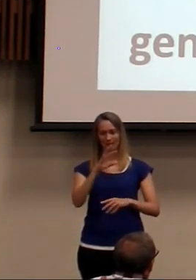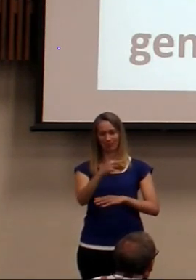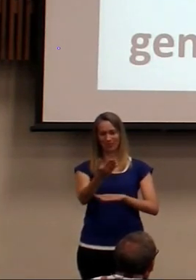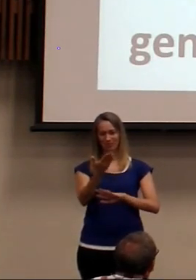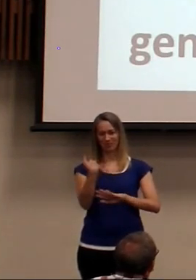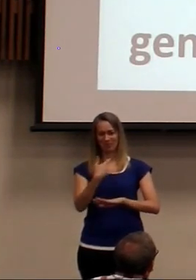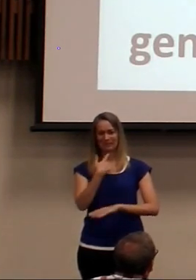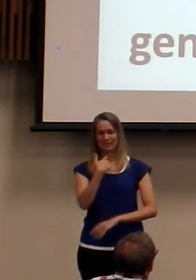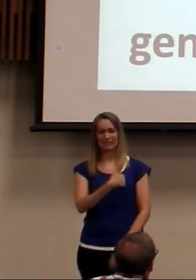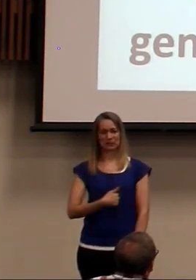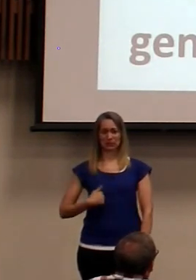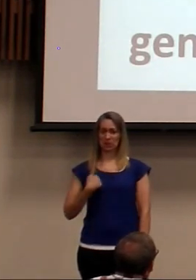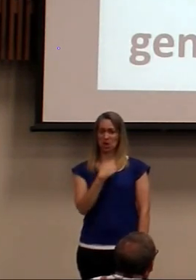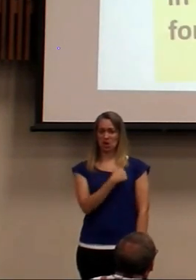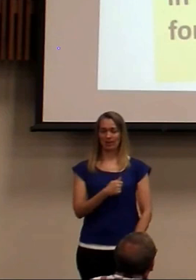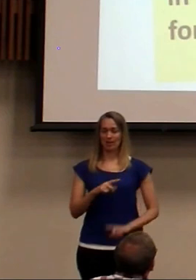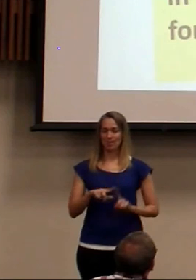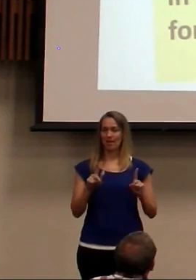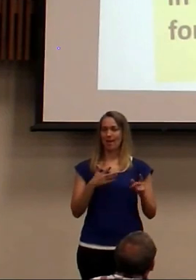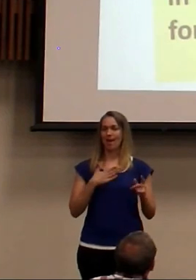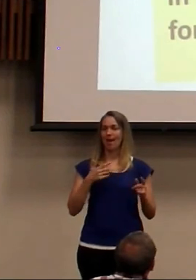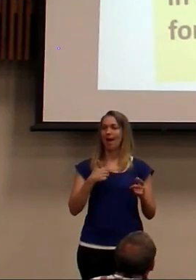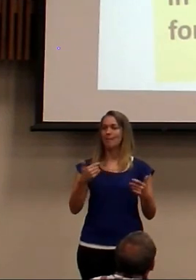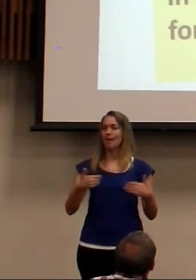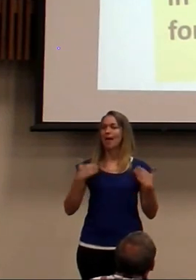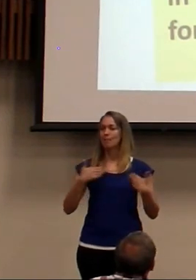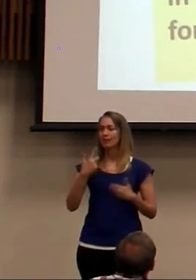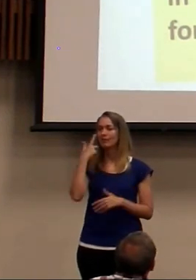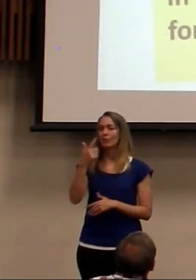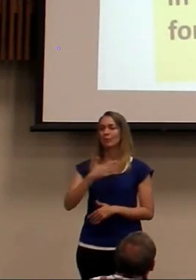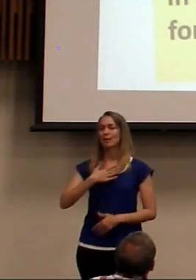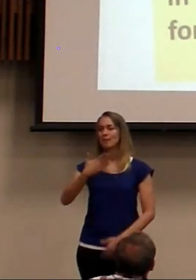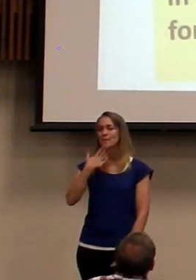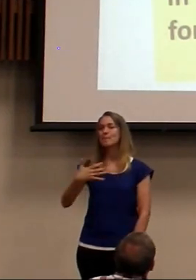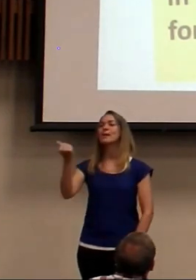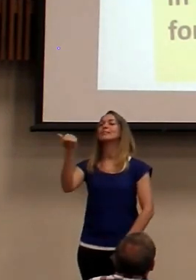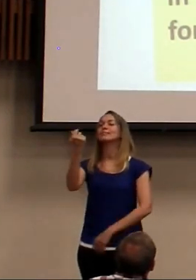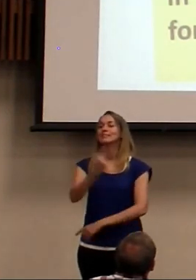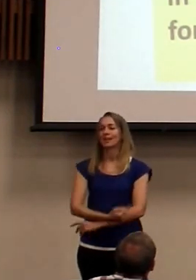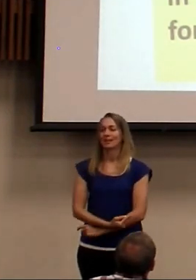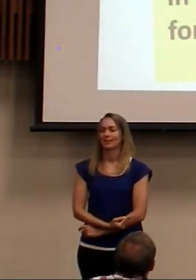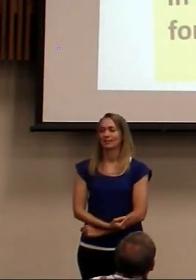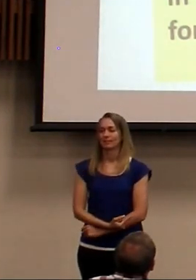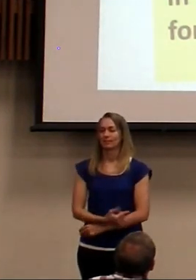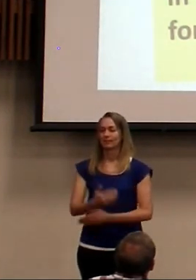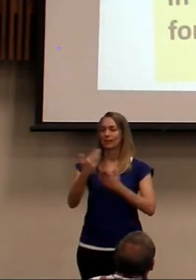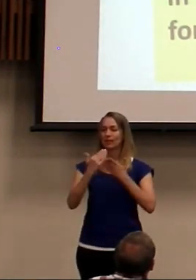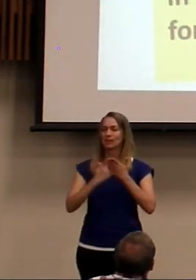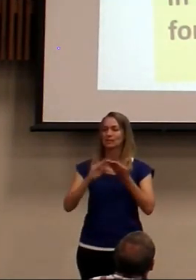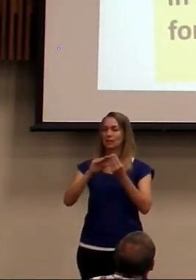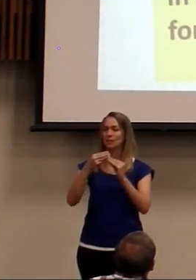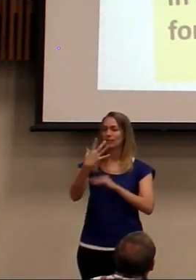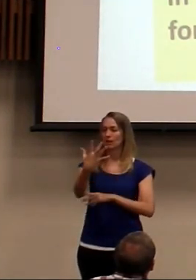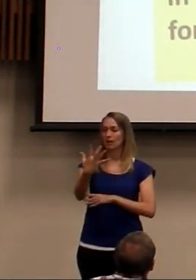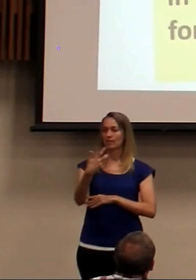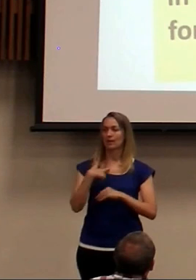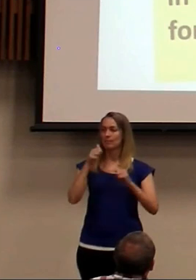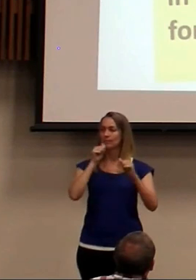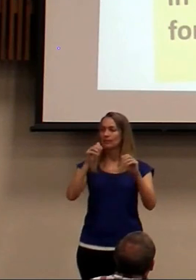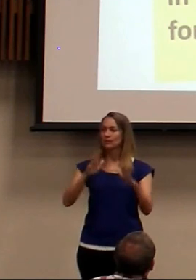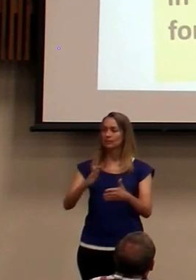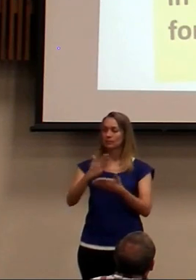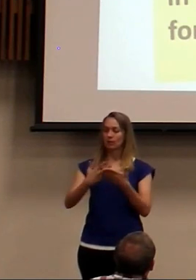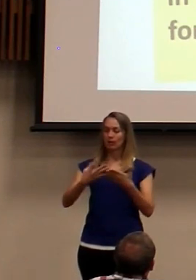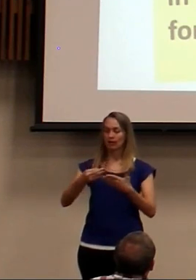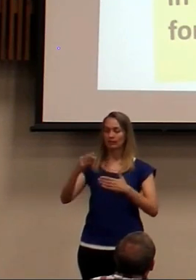But I'm glad for my best day. Lesson number five. I'm blessed to be a part of the Sunset family and